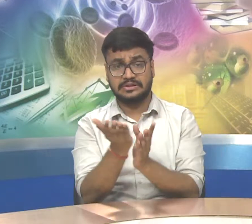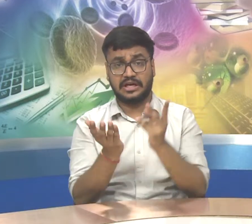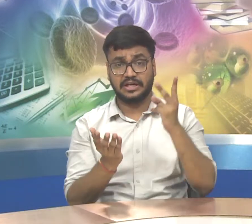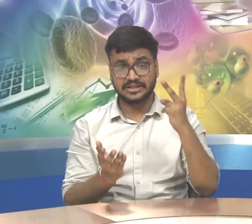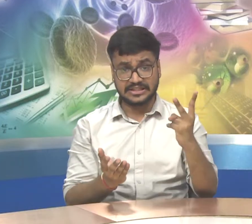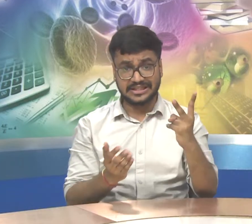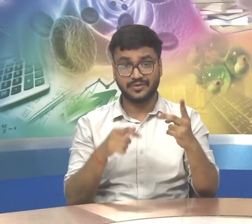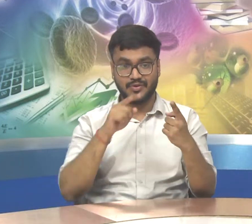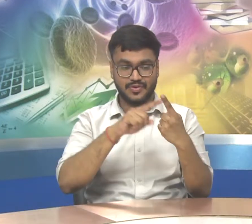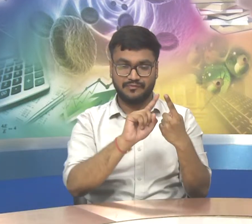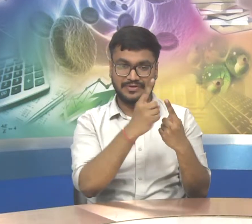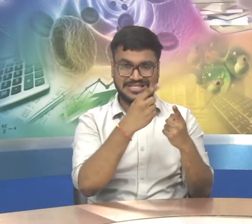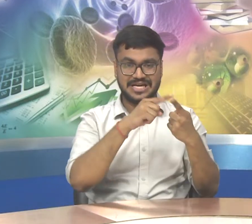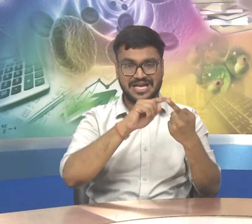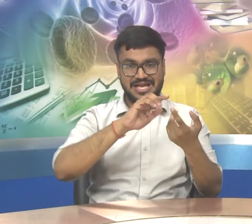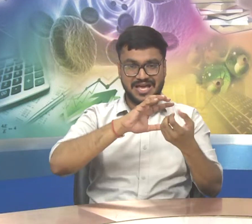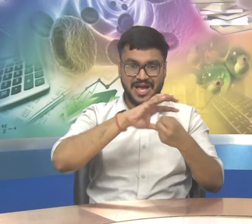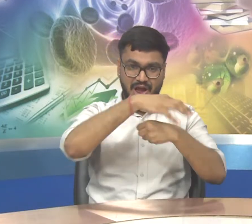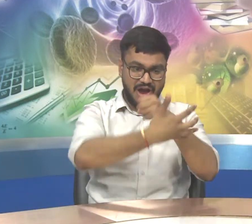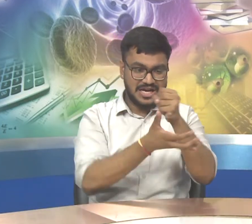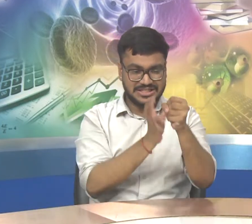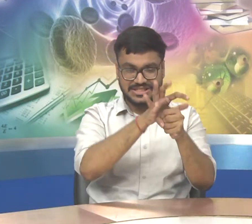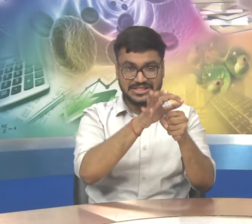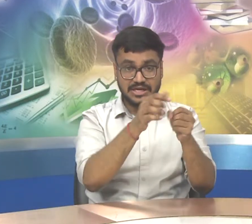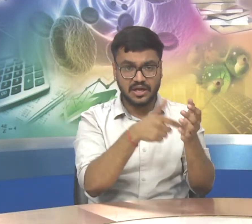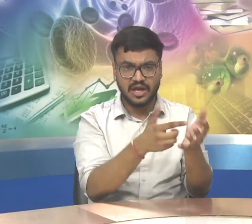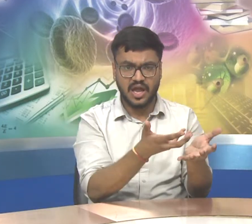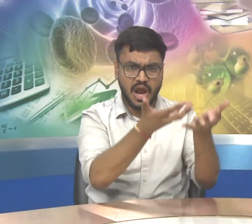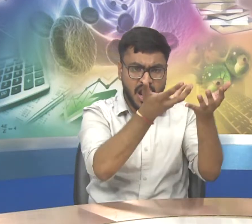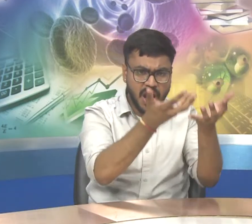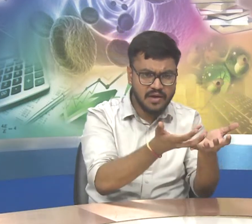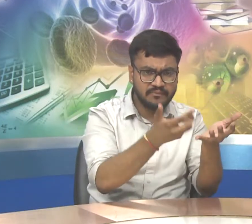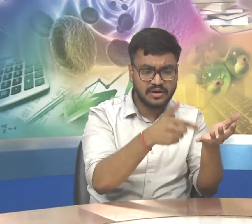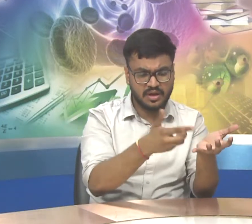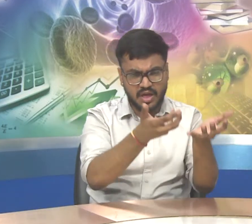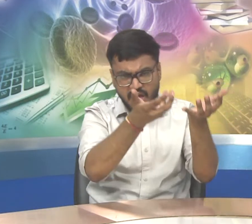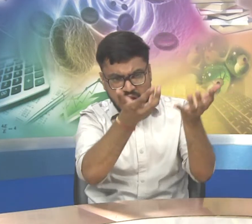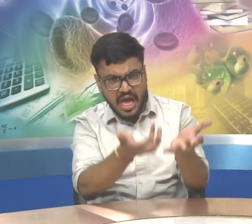These average depends on mass of each isotopes,